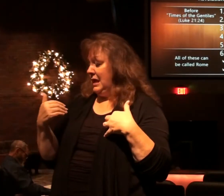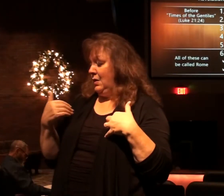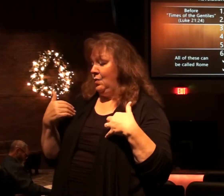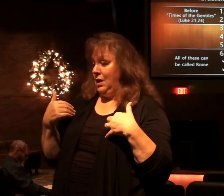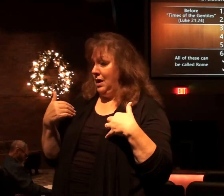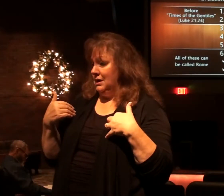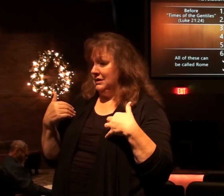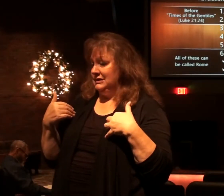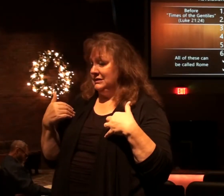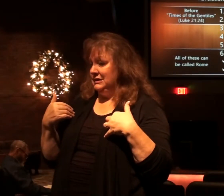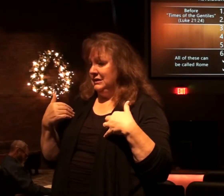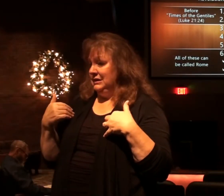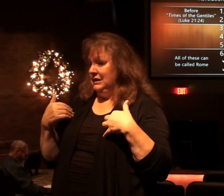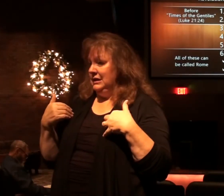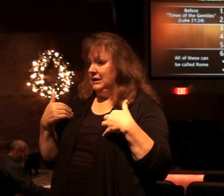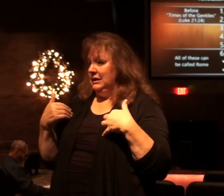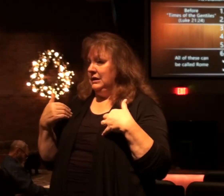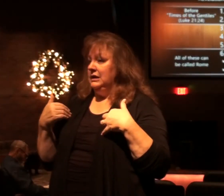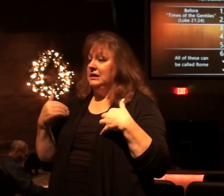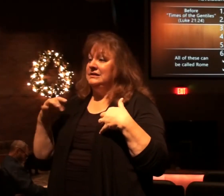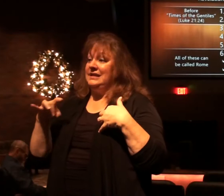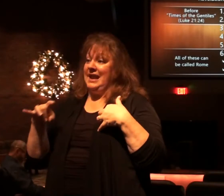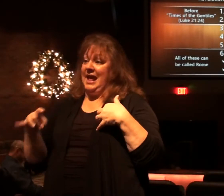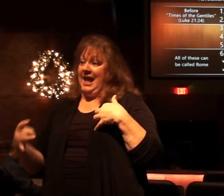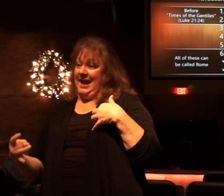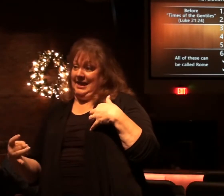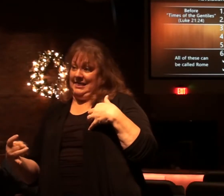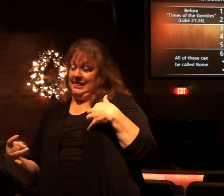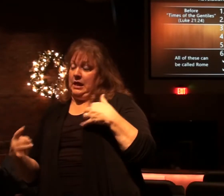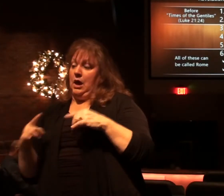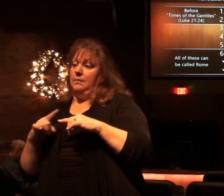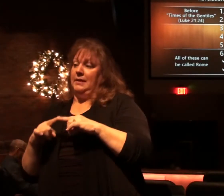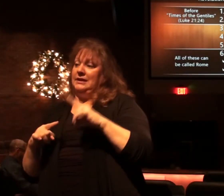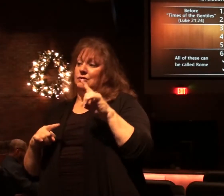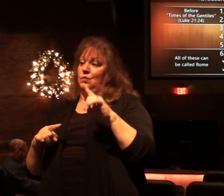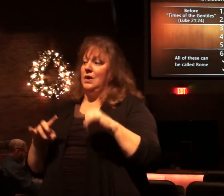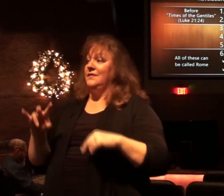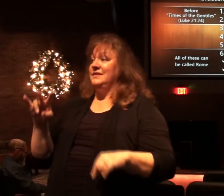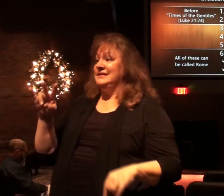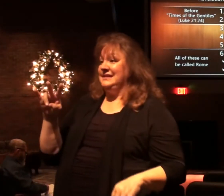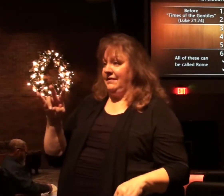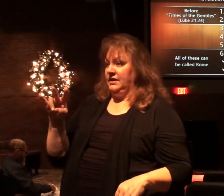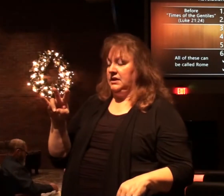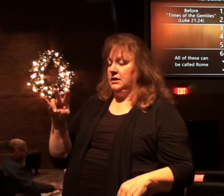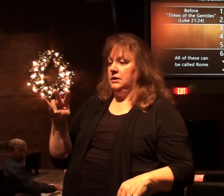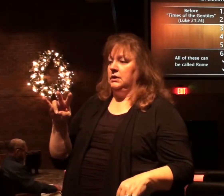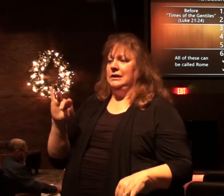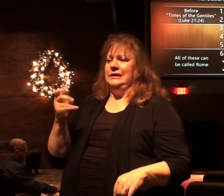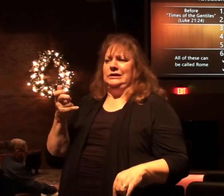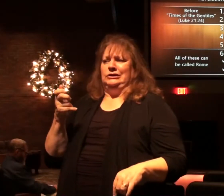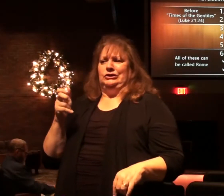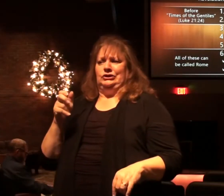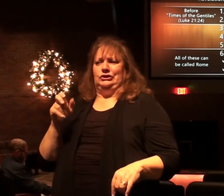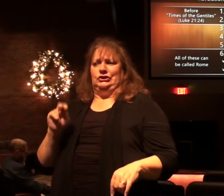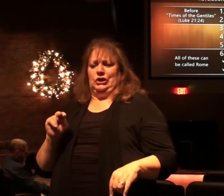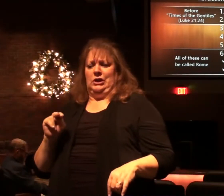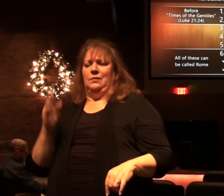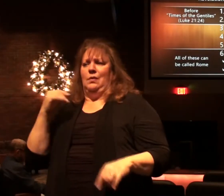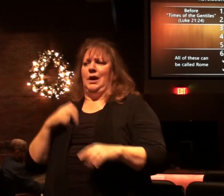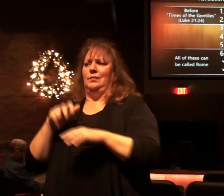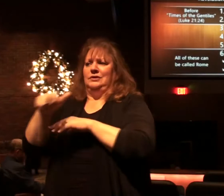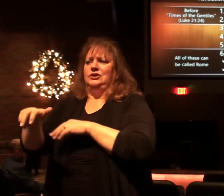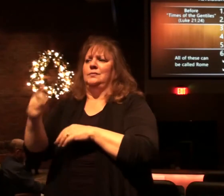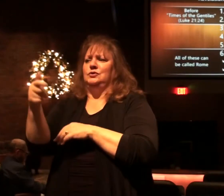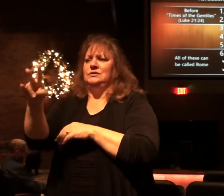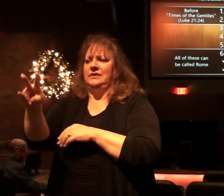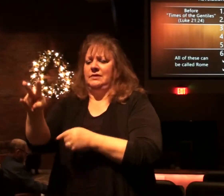himself the 8th and one of the 7. So you see what happens with John, and this is why we came to chapter